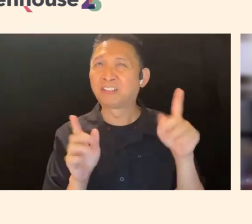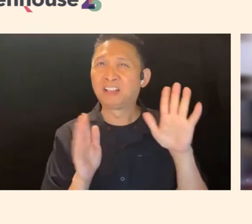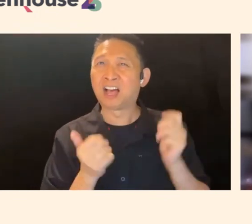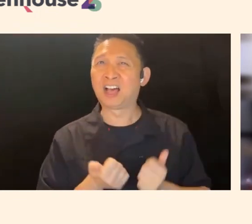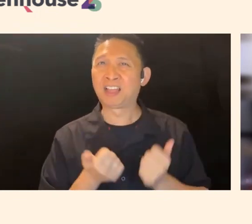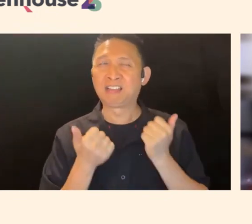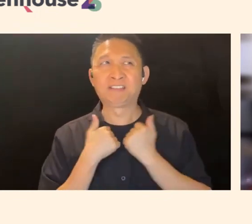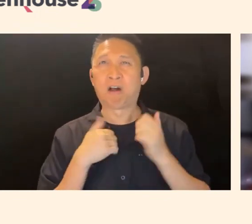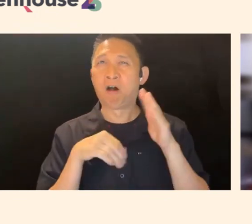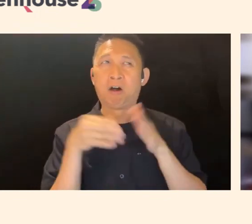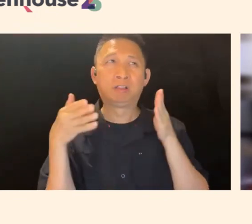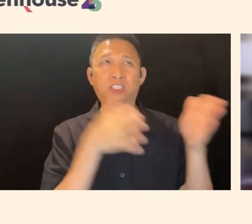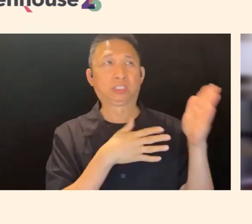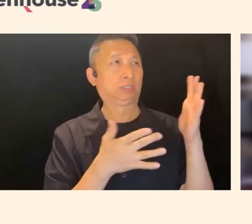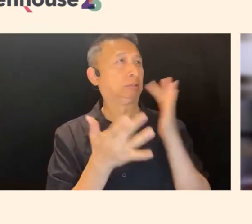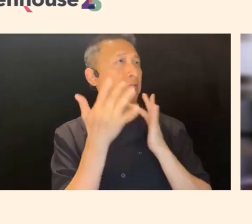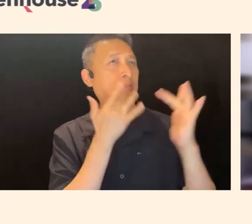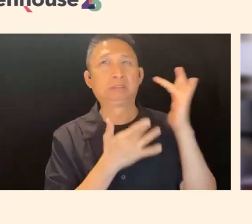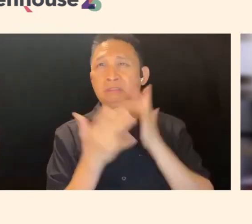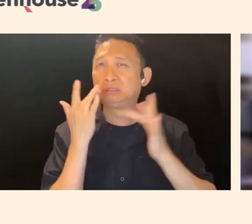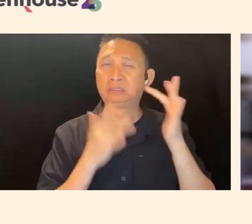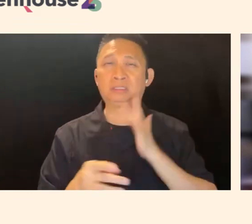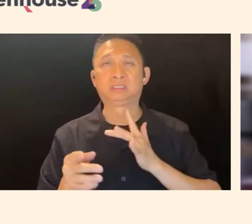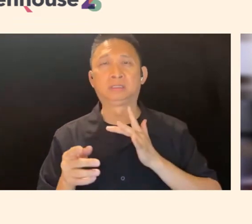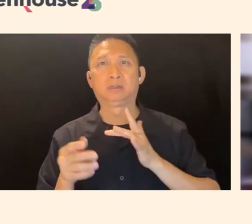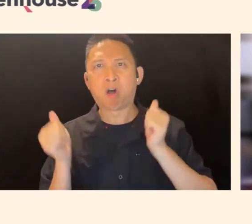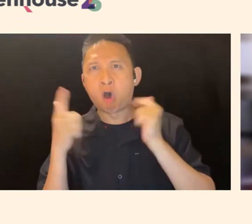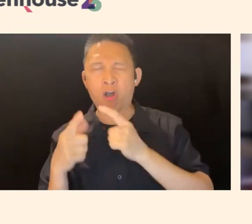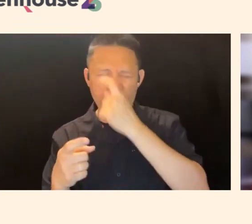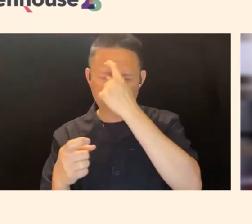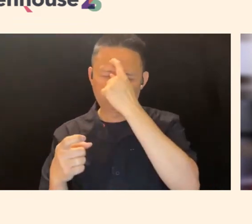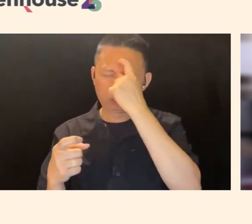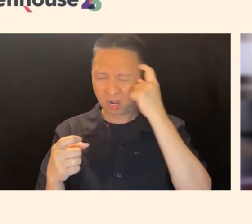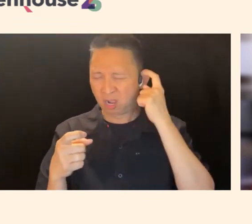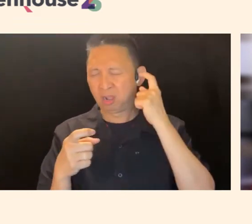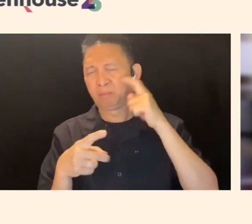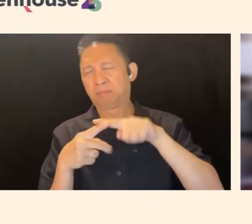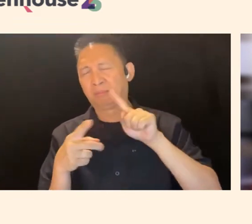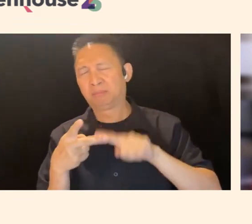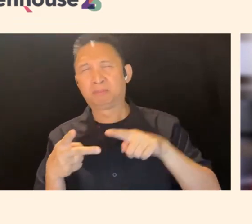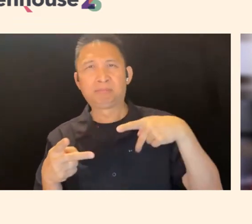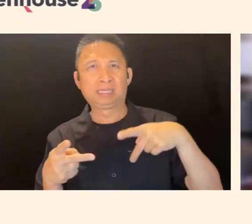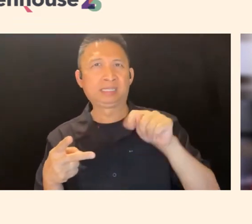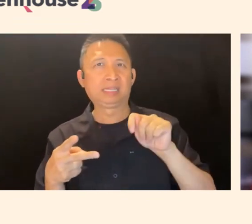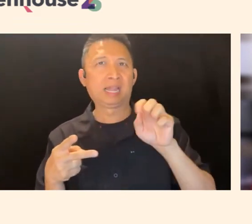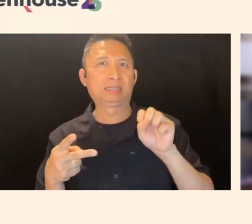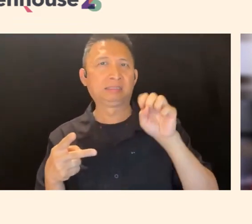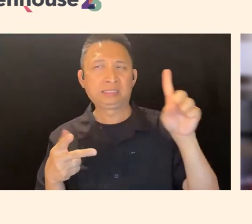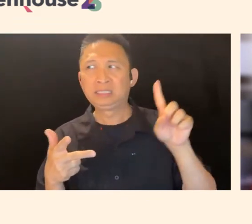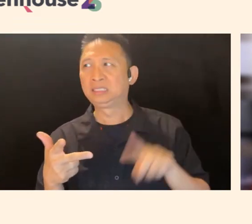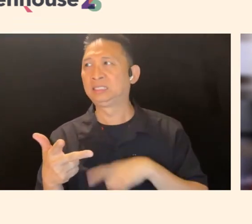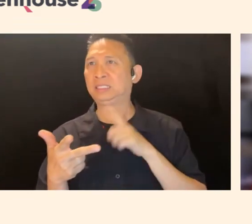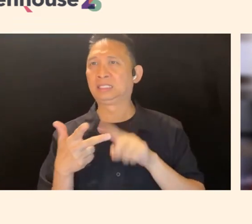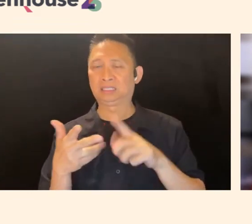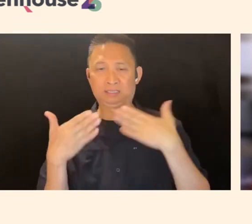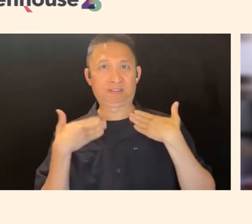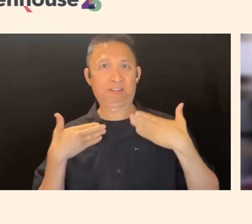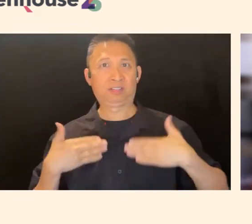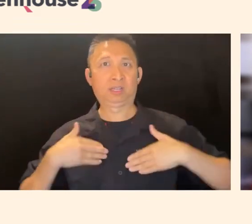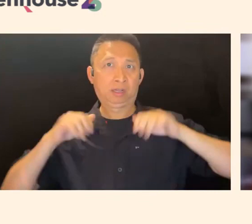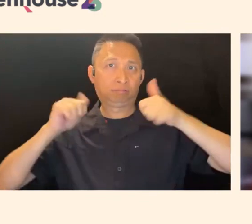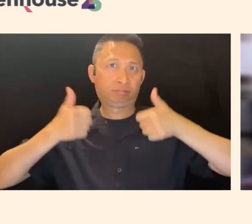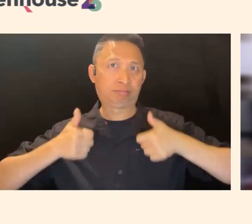mm, factoring in the PTSD, factoring in the physical toll that engaging in some of